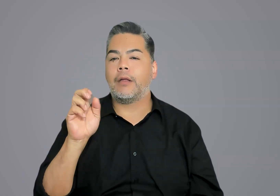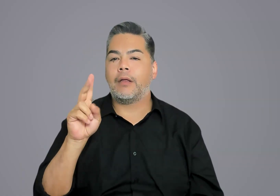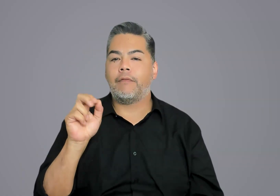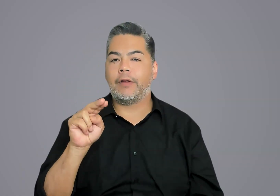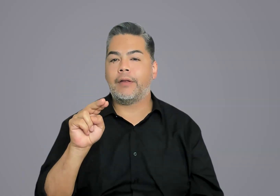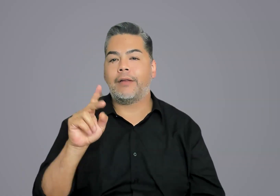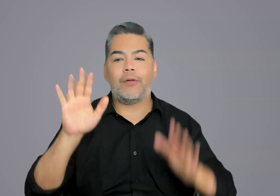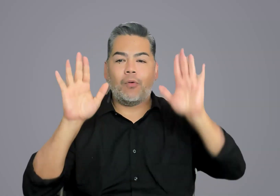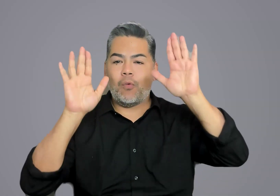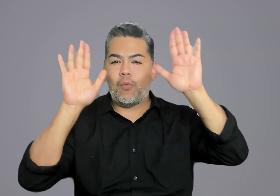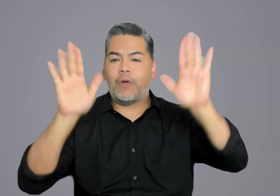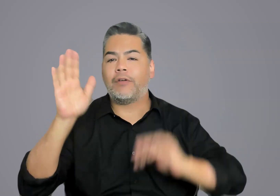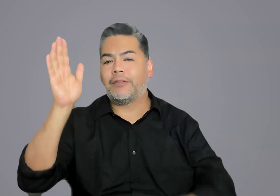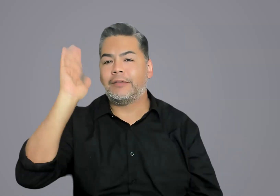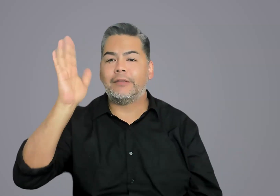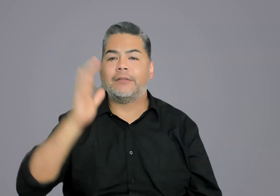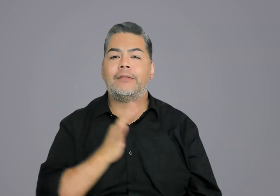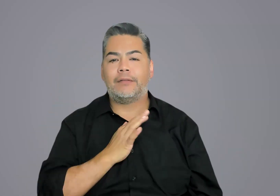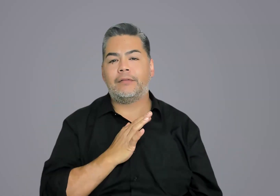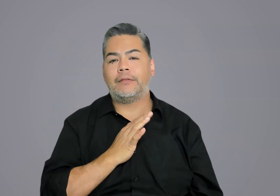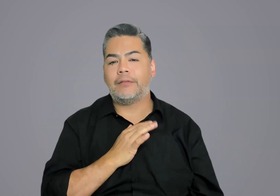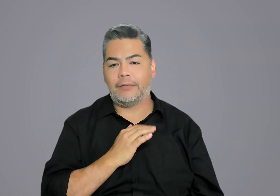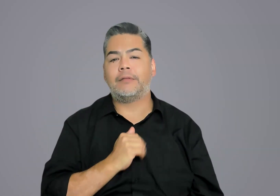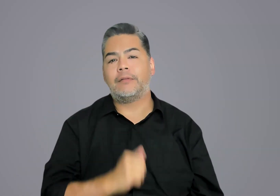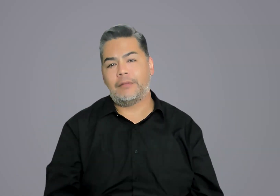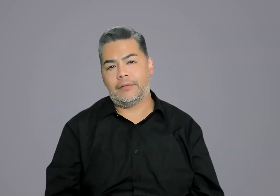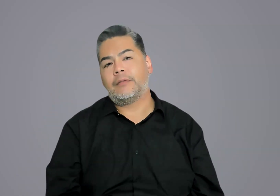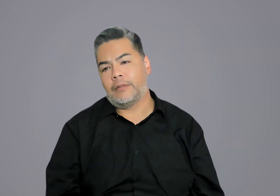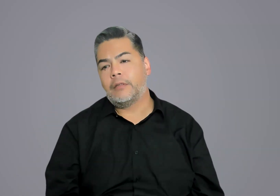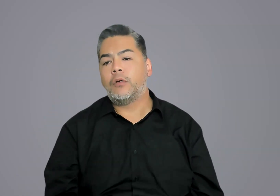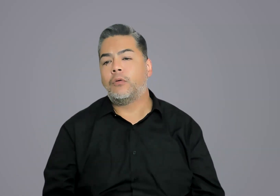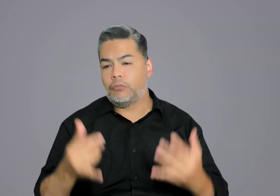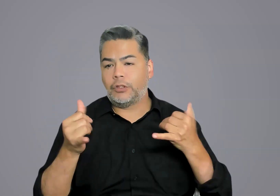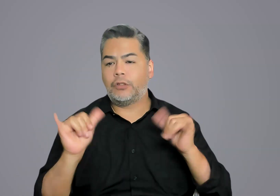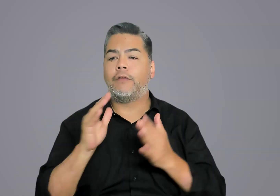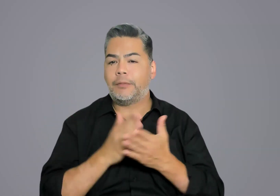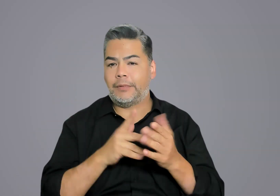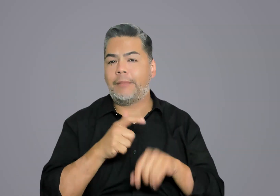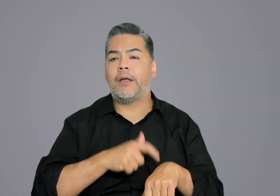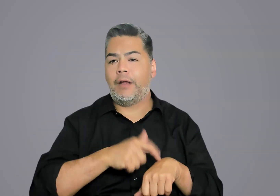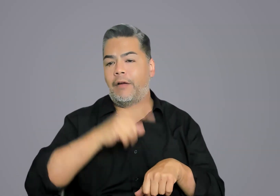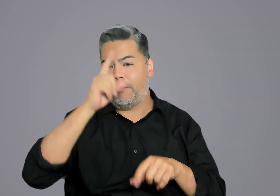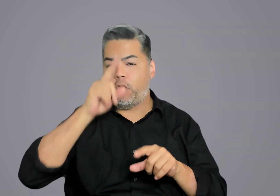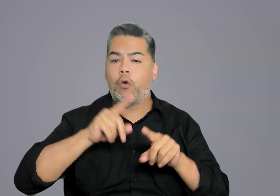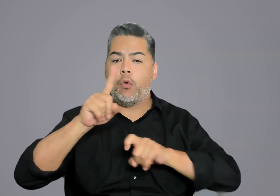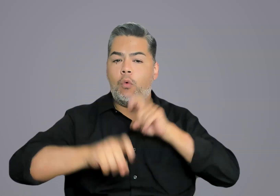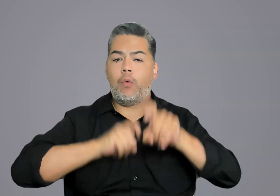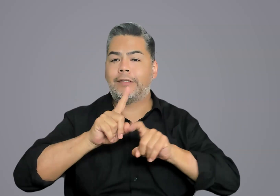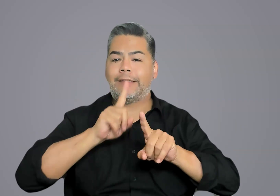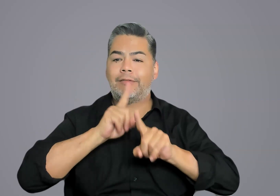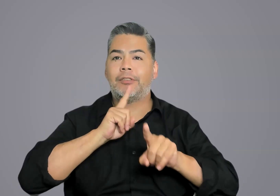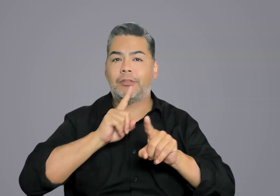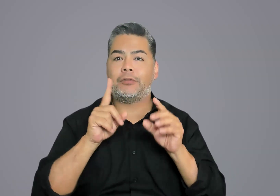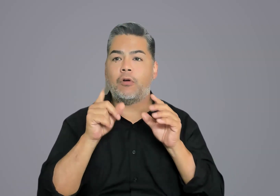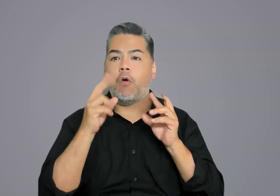presentation. We do indeed have a good amount of time for some Q&A. So hopefully more